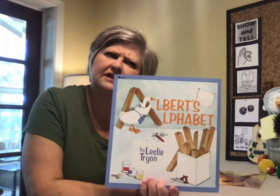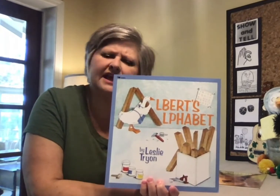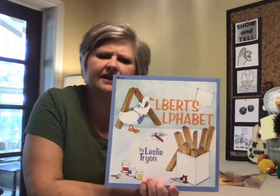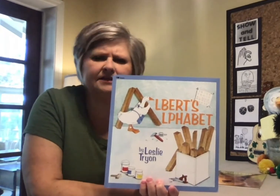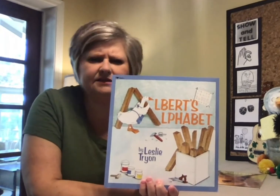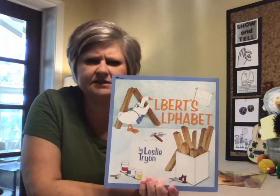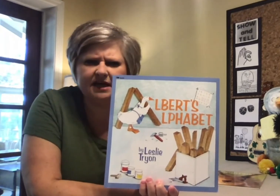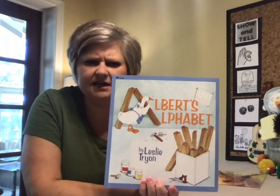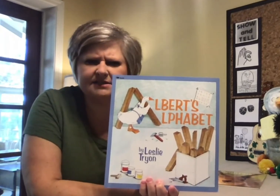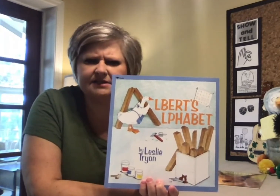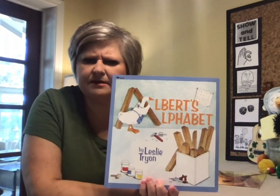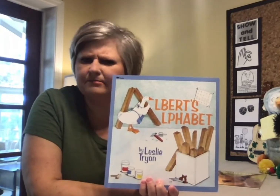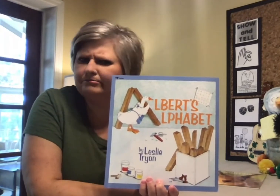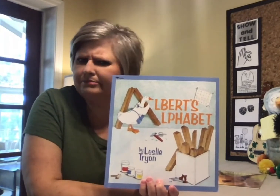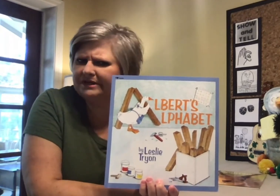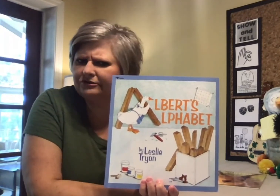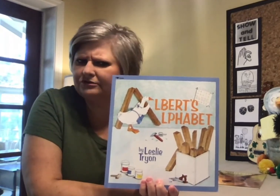Can ducks build?